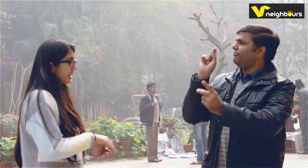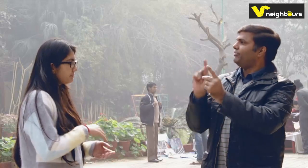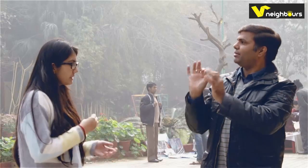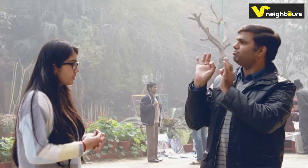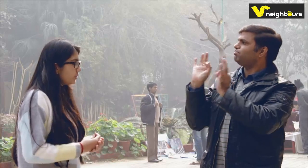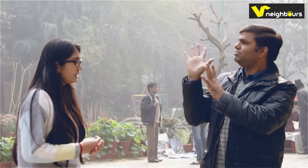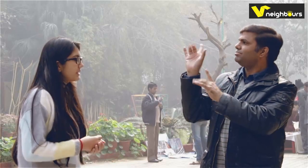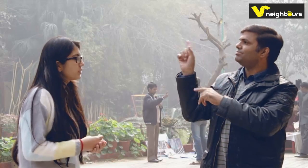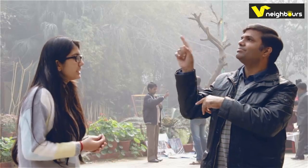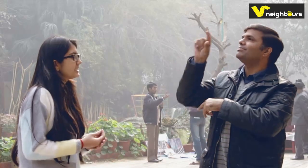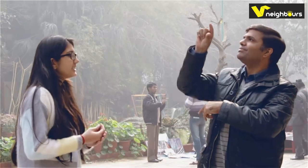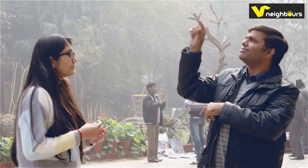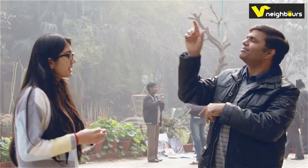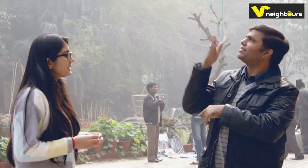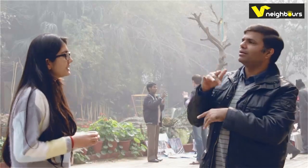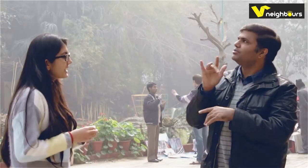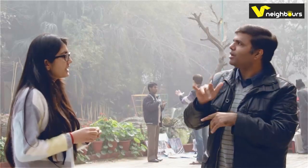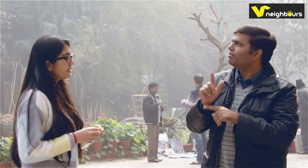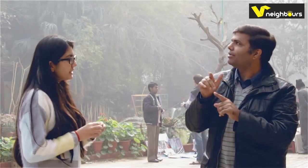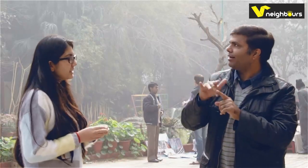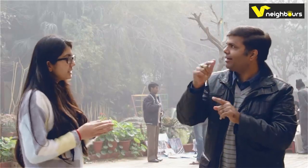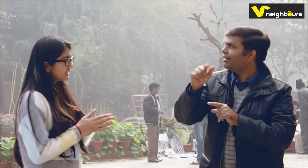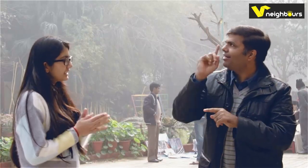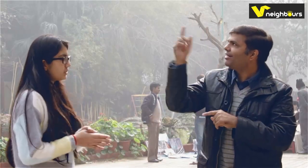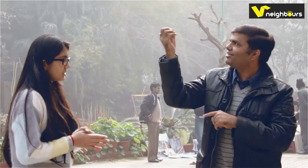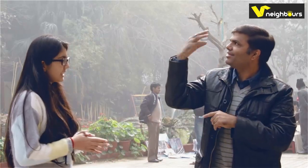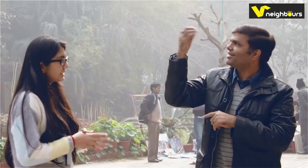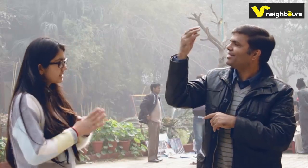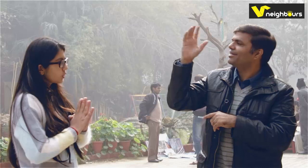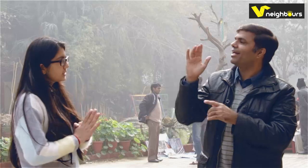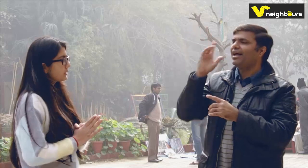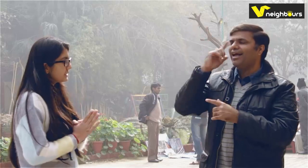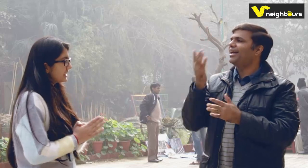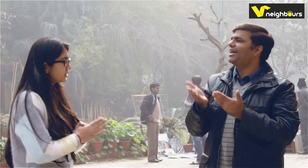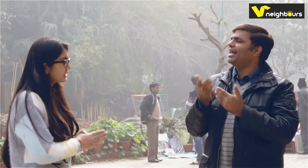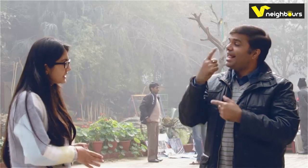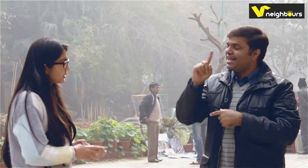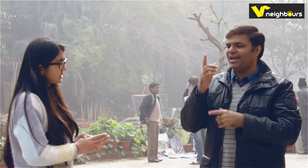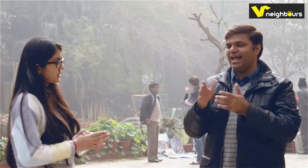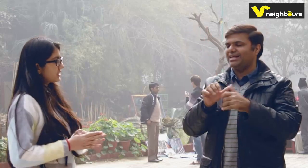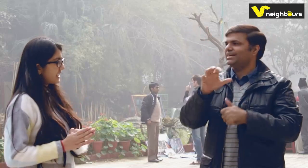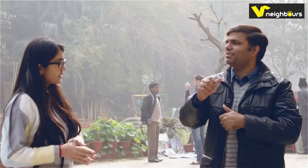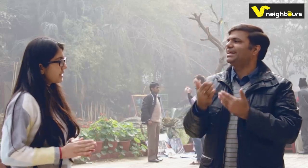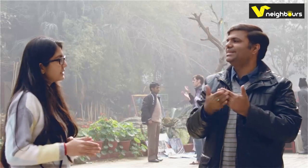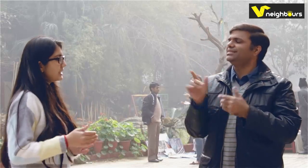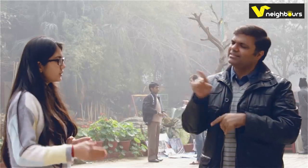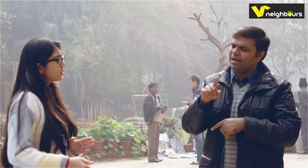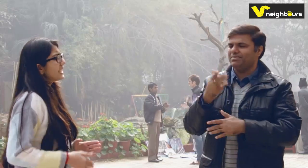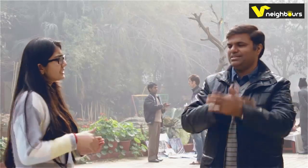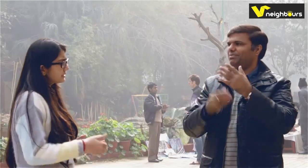like metro, in metro there is a subtitle saying every station, like it shows that which station is this, which station is that on every station. So it's accessible